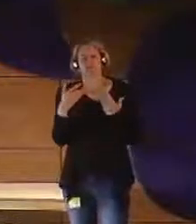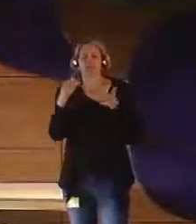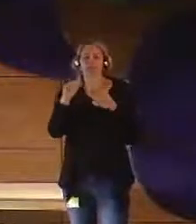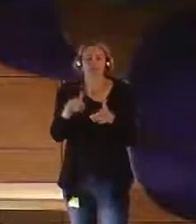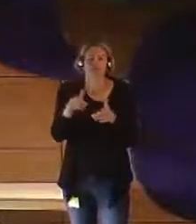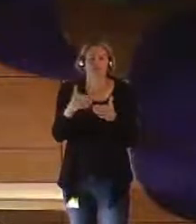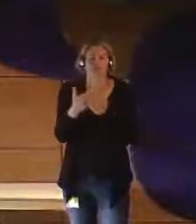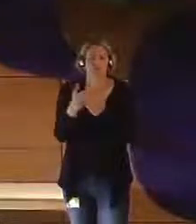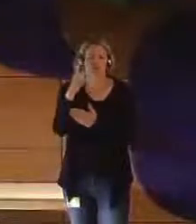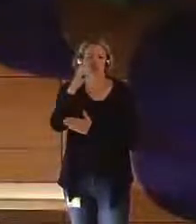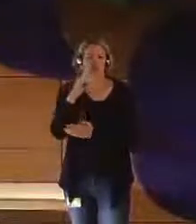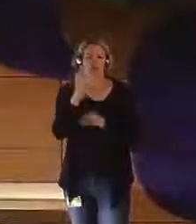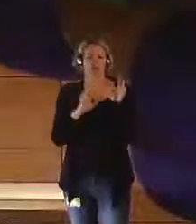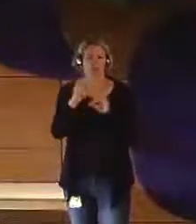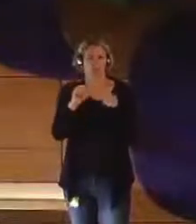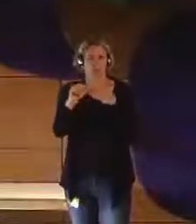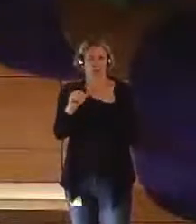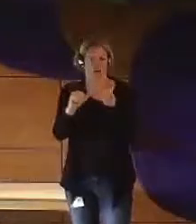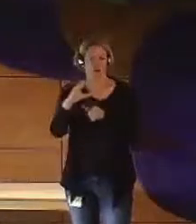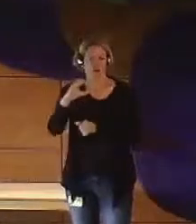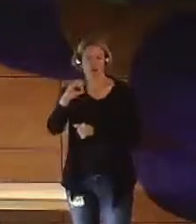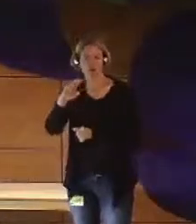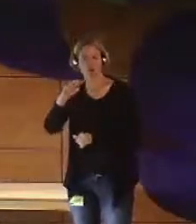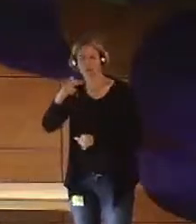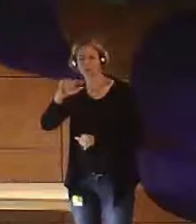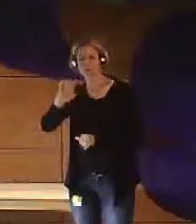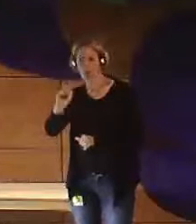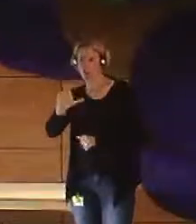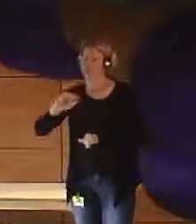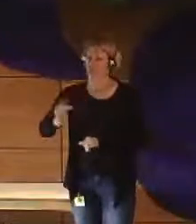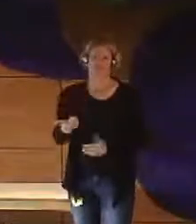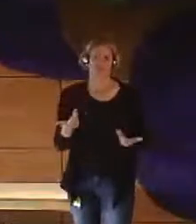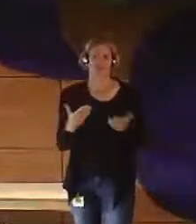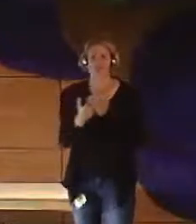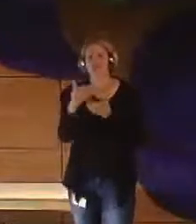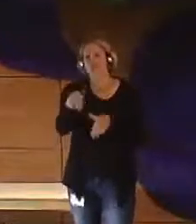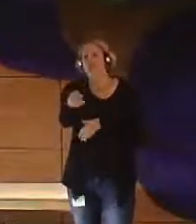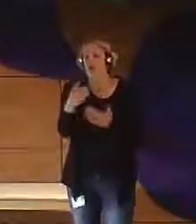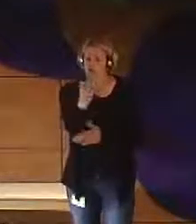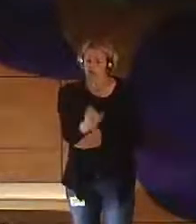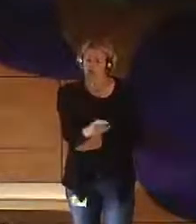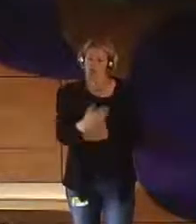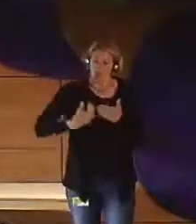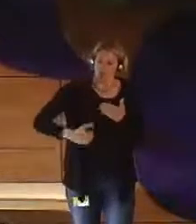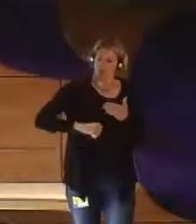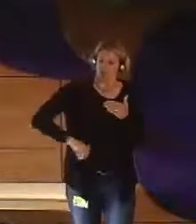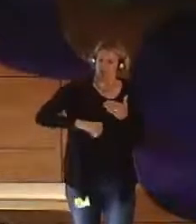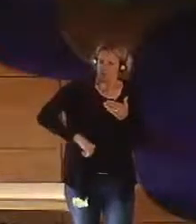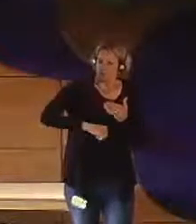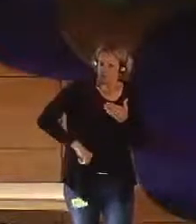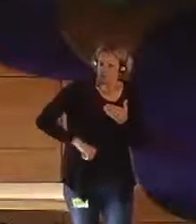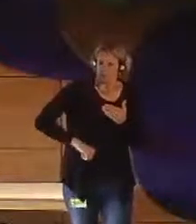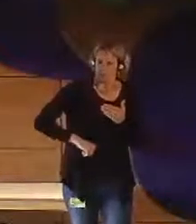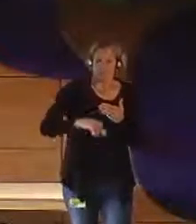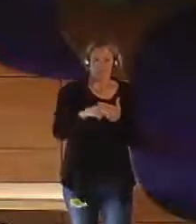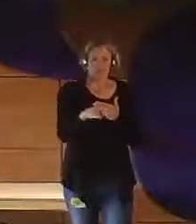Because if your child is having multiple operations, you don't want them to be stress hormone deficient. They would have to be treated. But